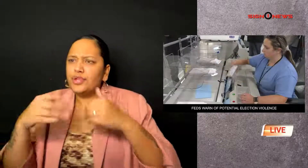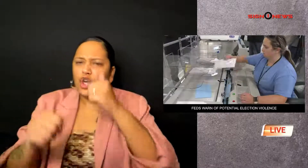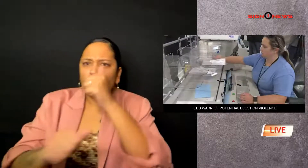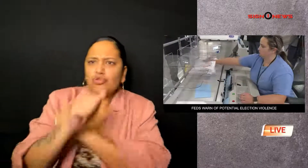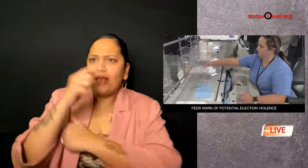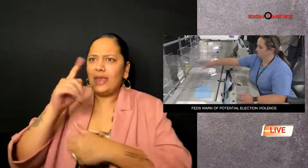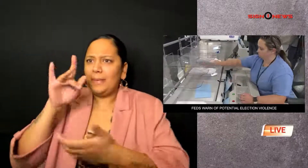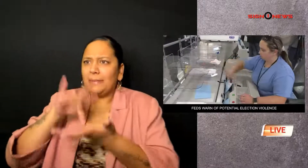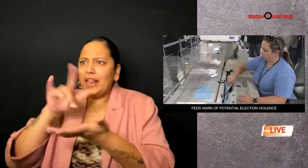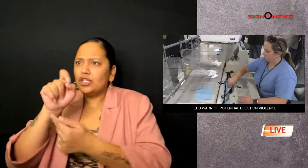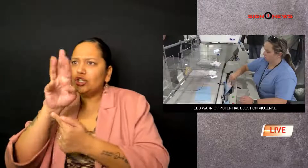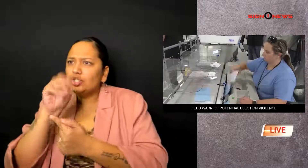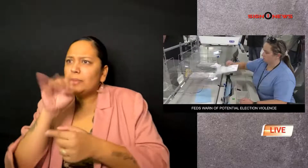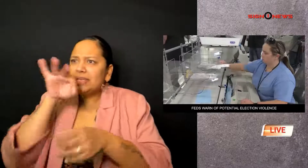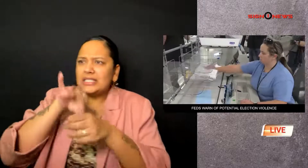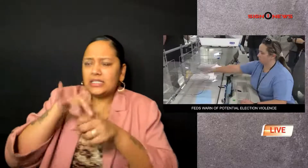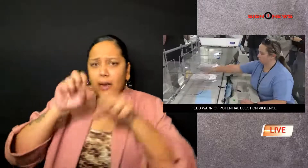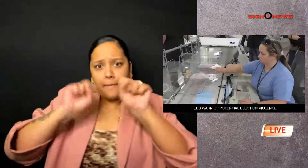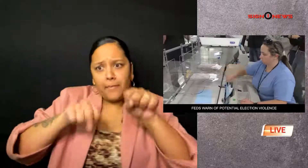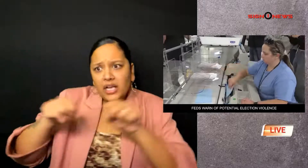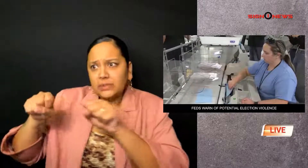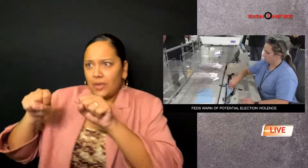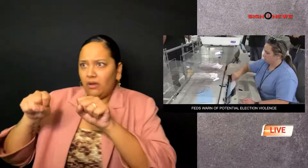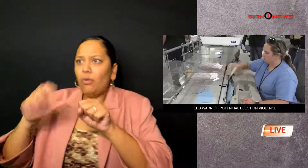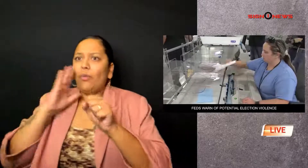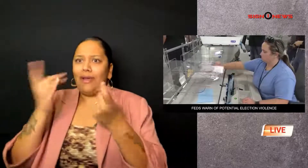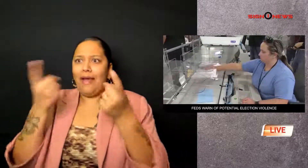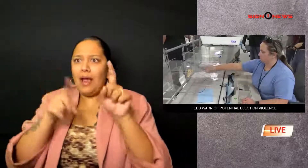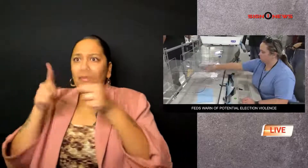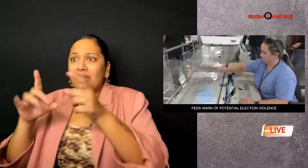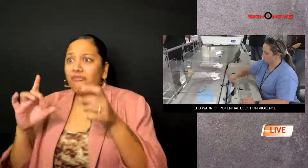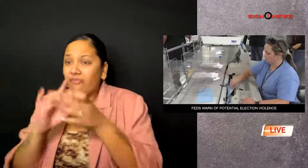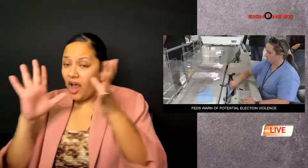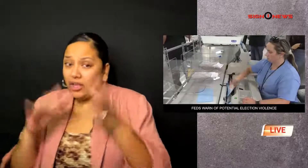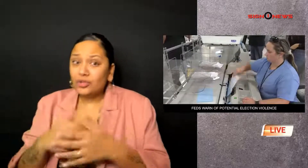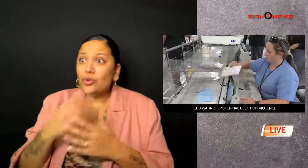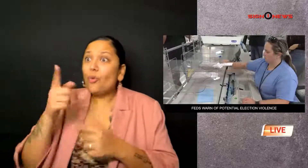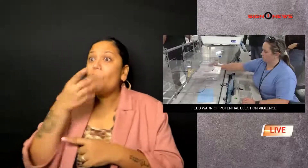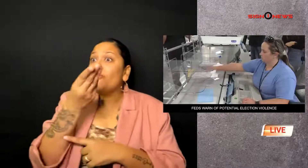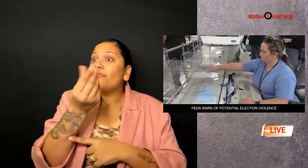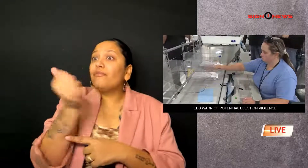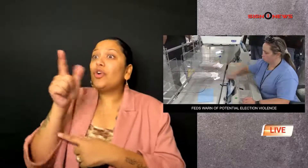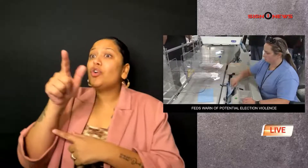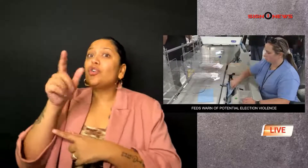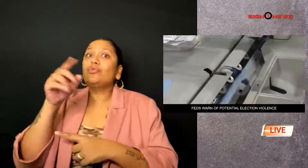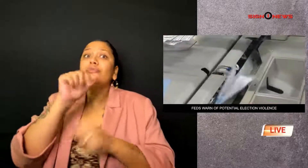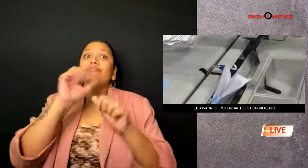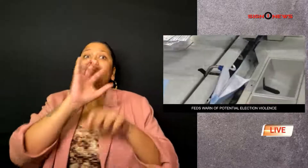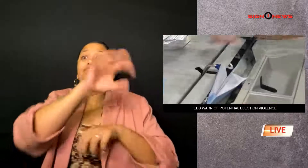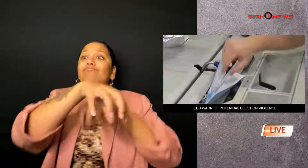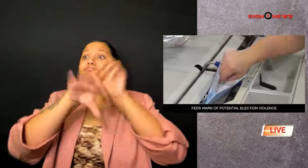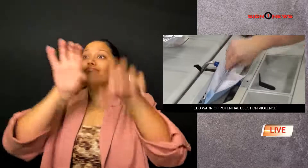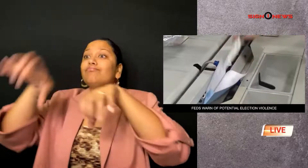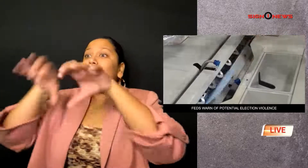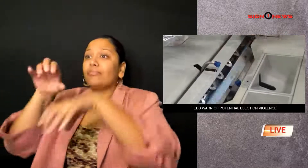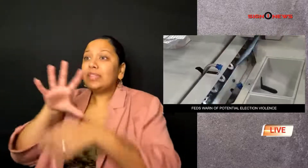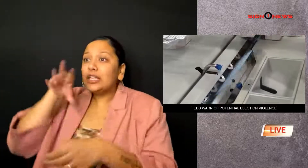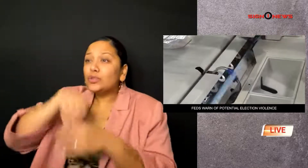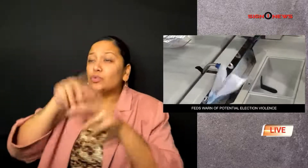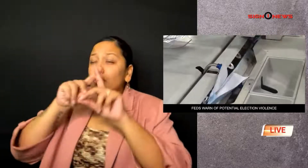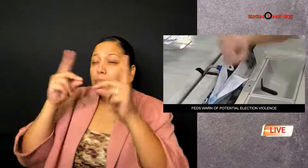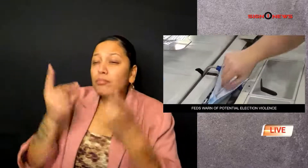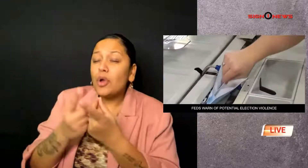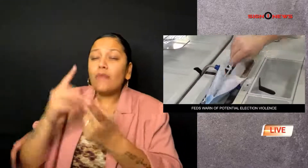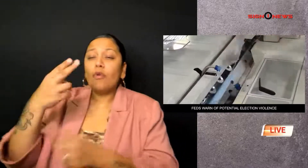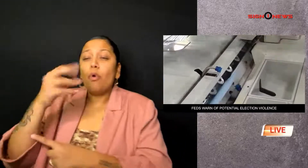The federal government has now issued a warning about potential threats to the midterm election and the possibility of violence